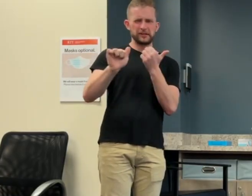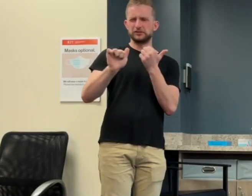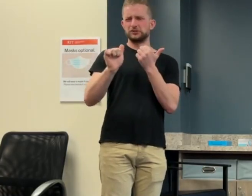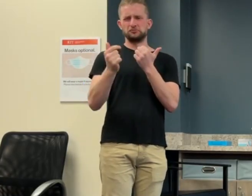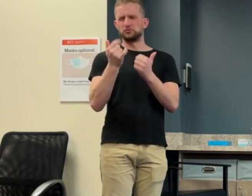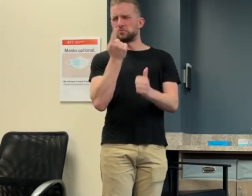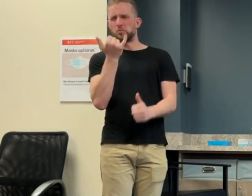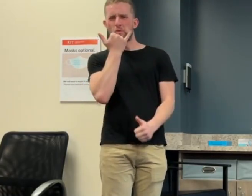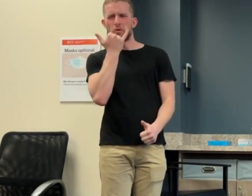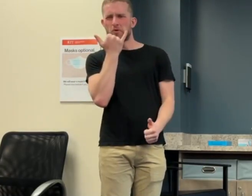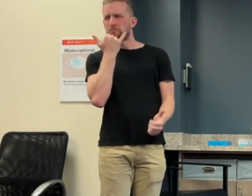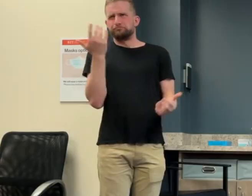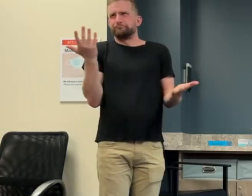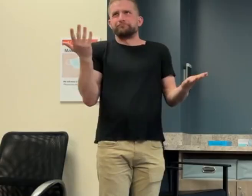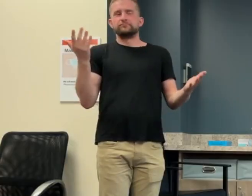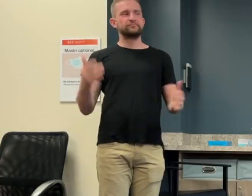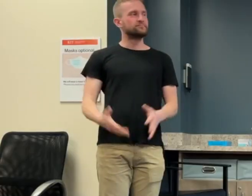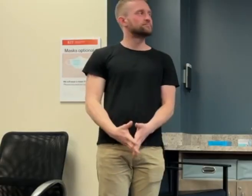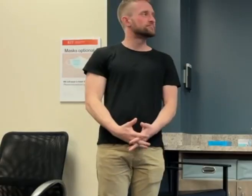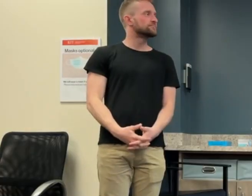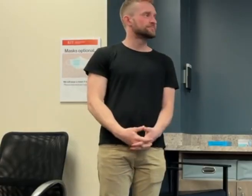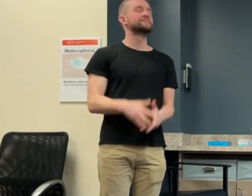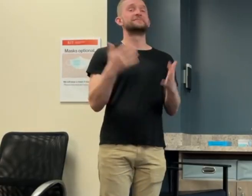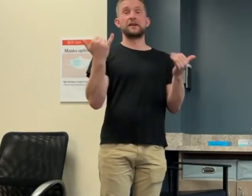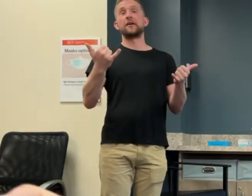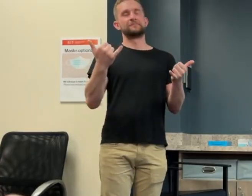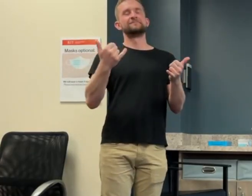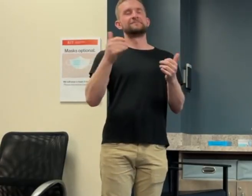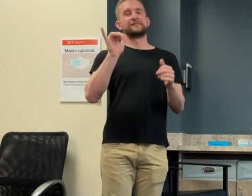So we talked about the 2 different kinds. Okay, great.